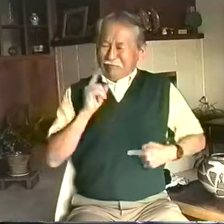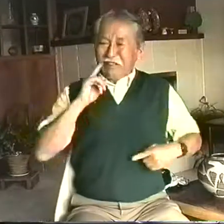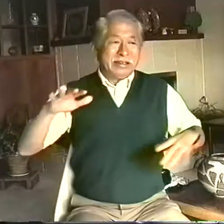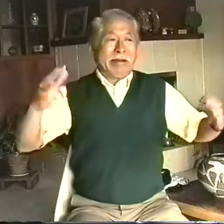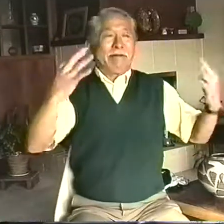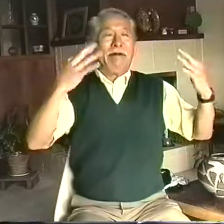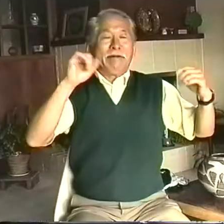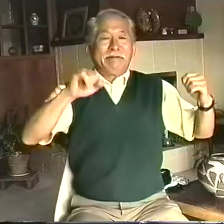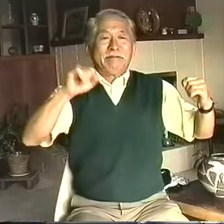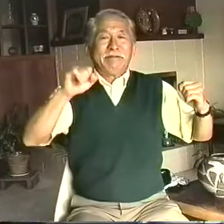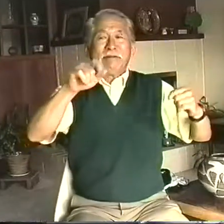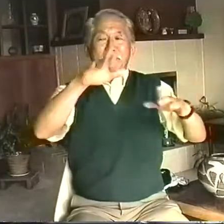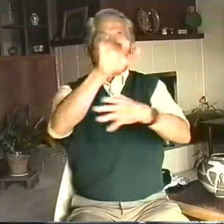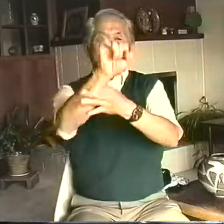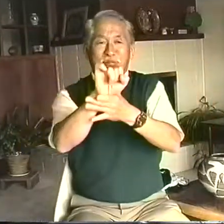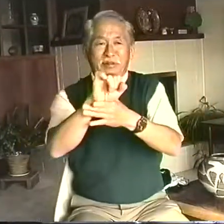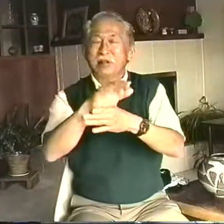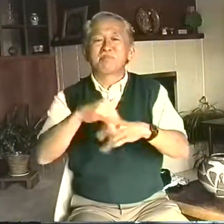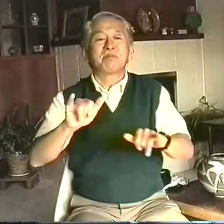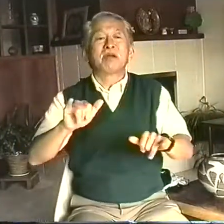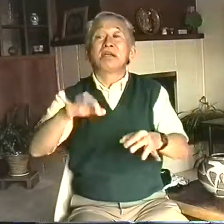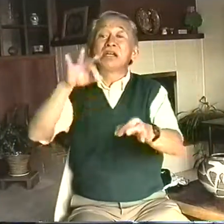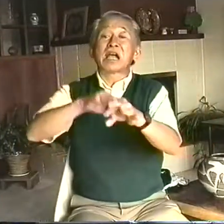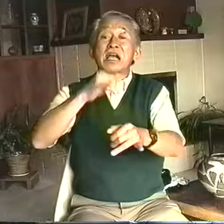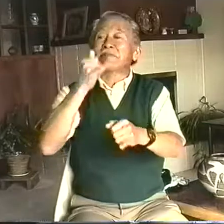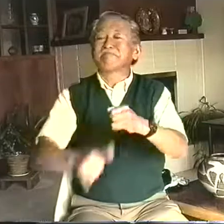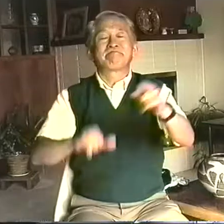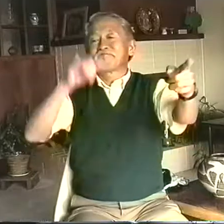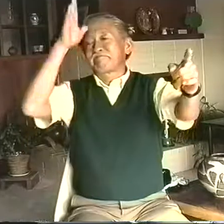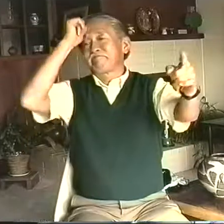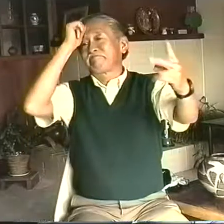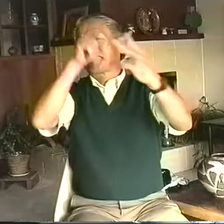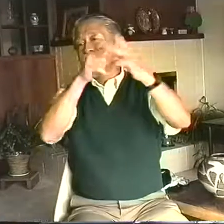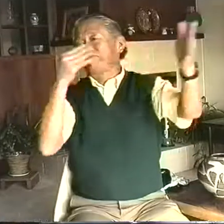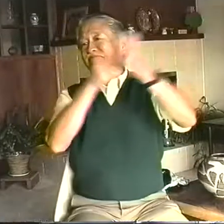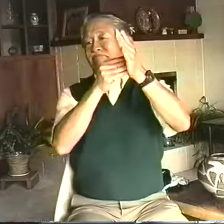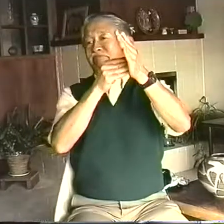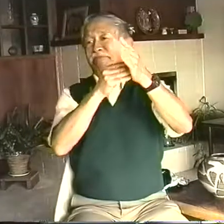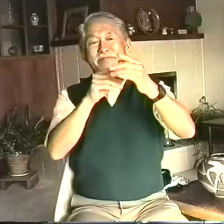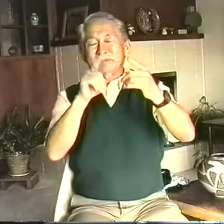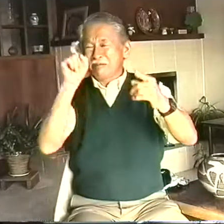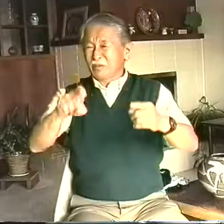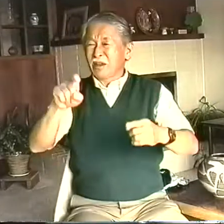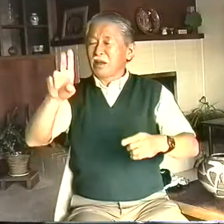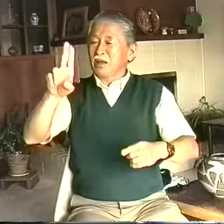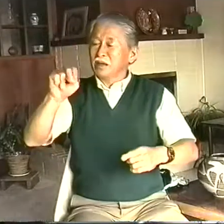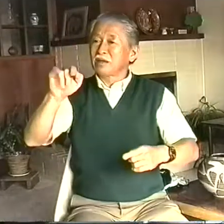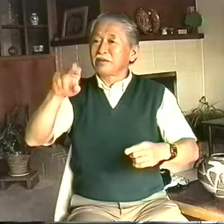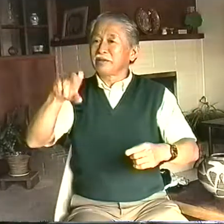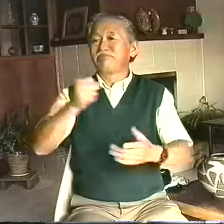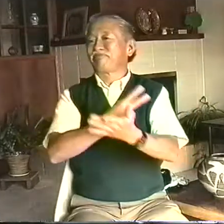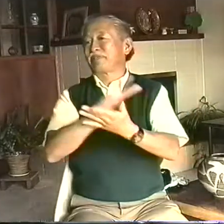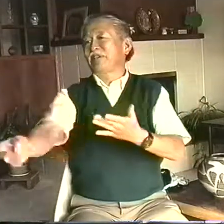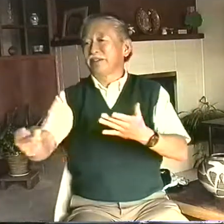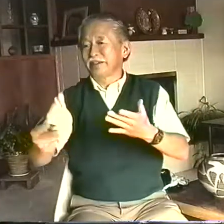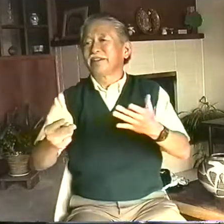I was furious, and all of the other jurors looked at me in agreement. So when it came time to vote, this one